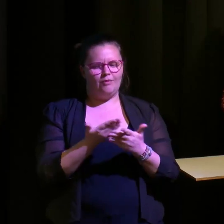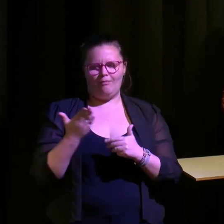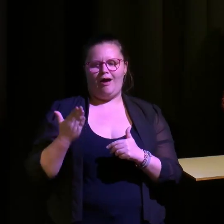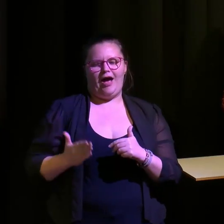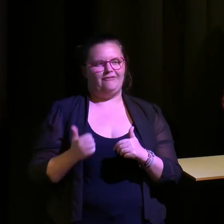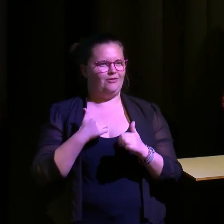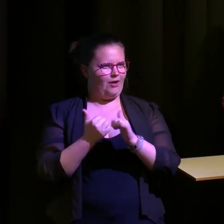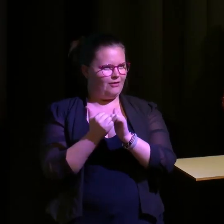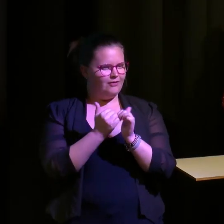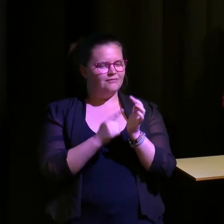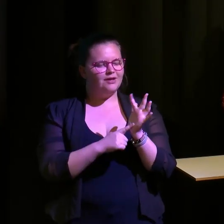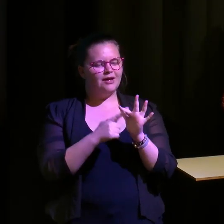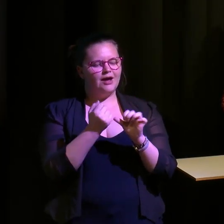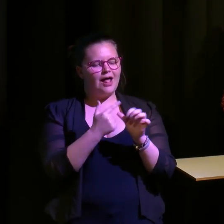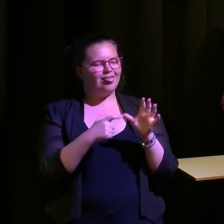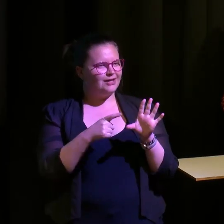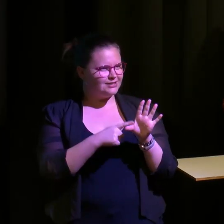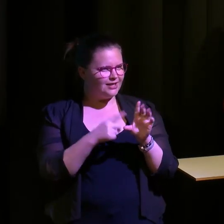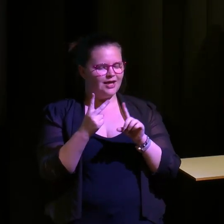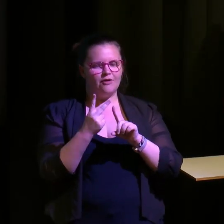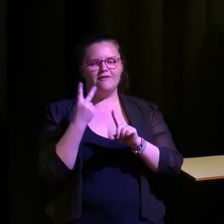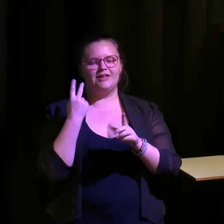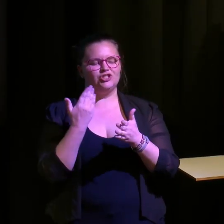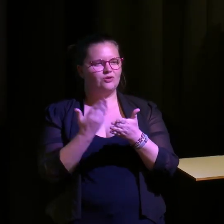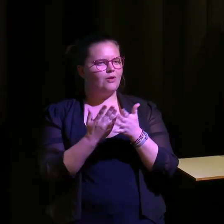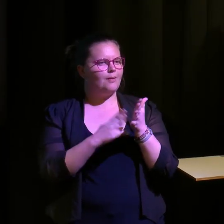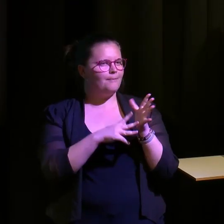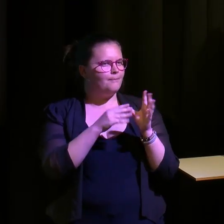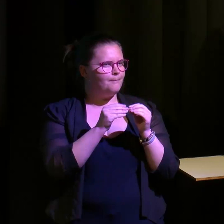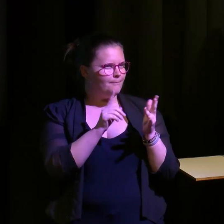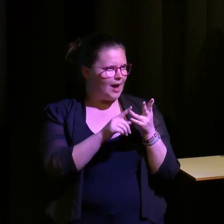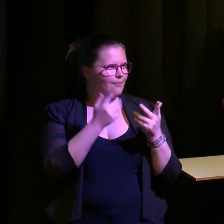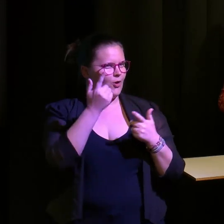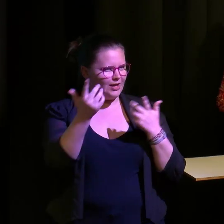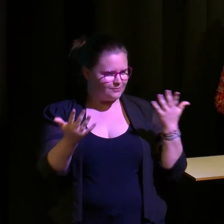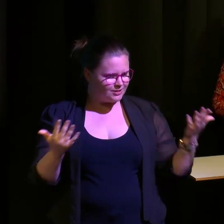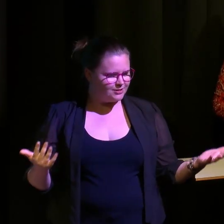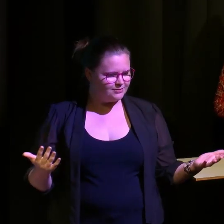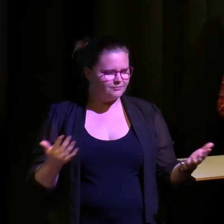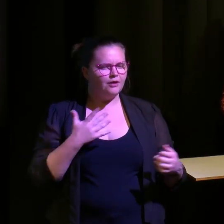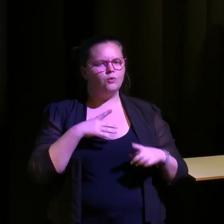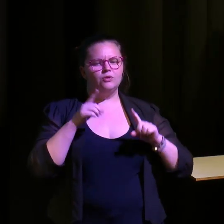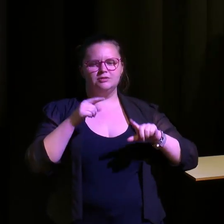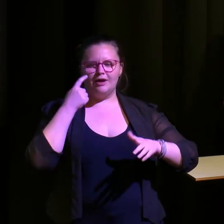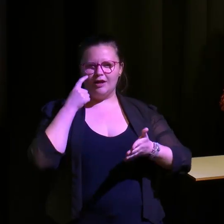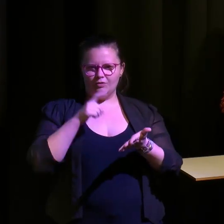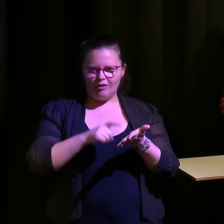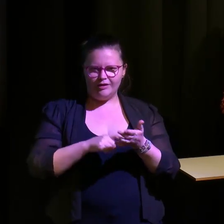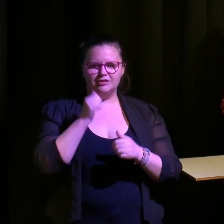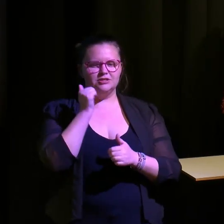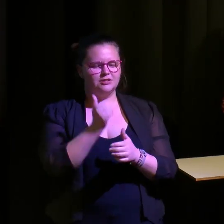to Legacy, Reflections on Mabo Exhibition. But let me begin by acknowledging Aboriginal and Torres Strait Islanders and